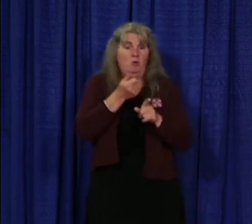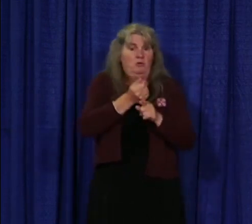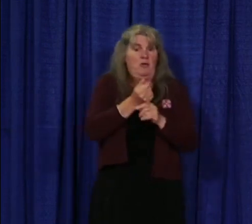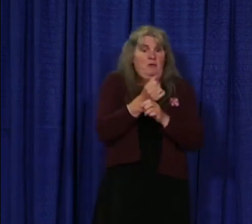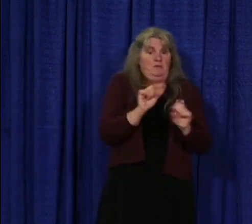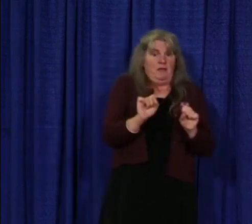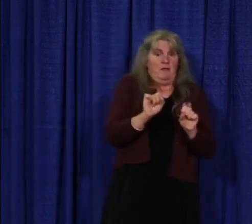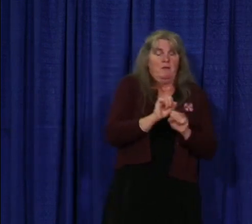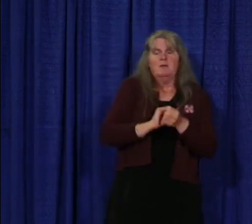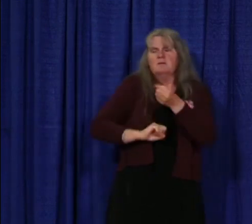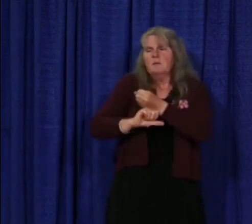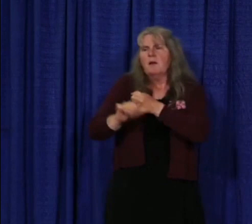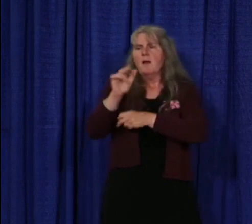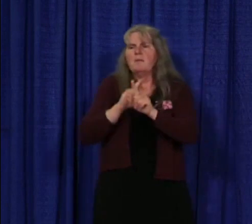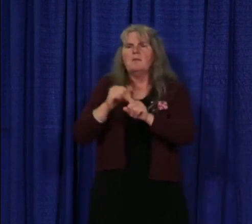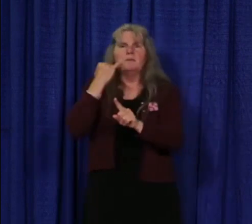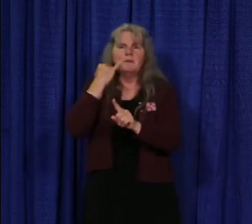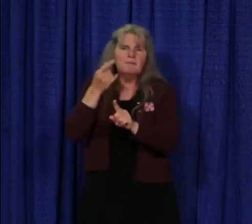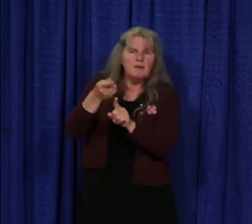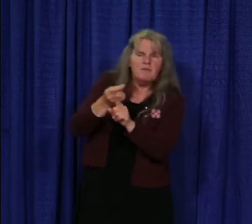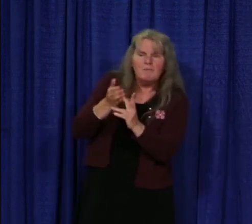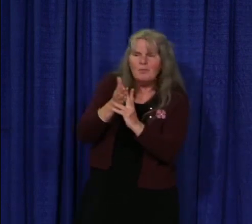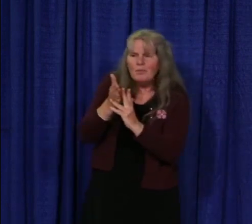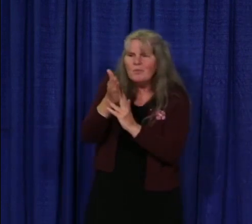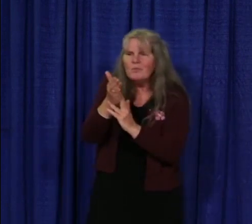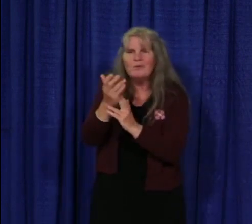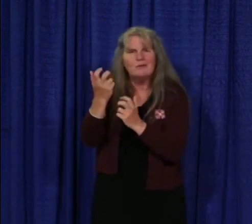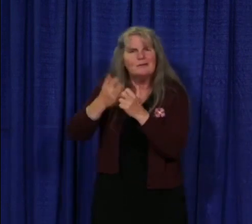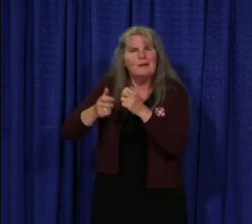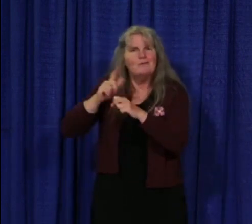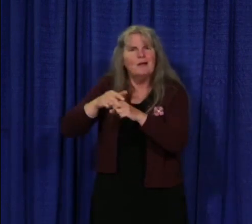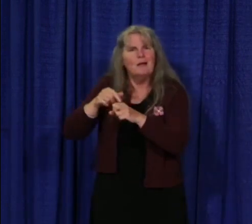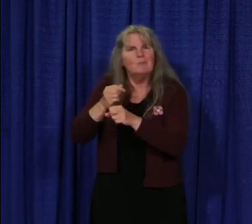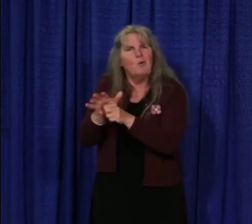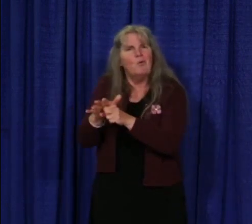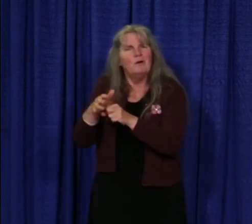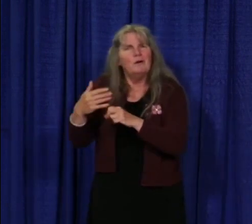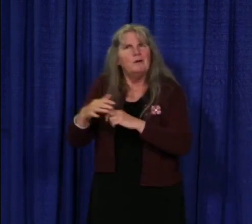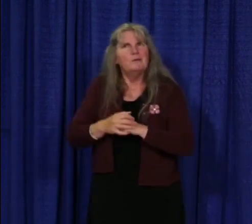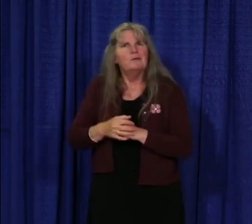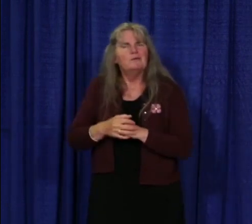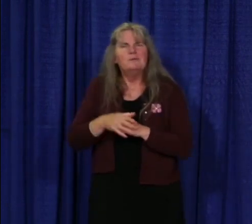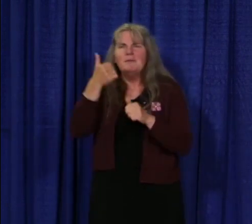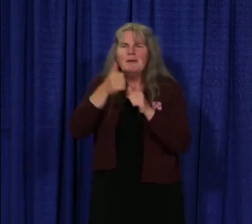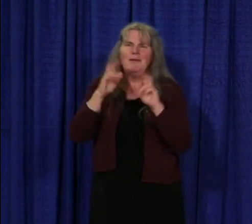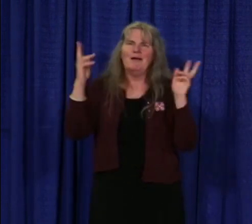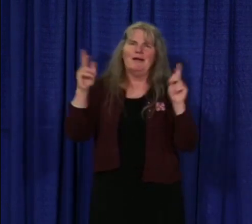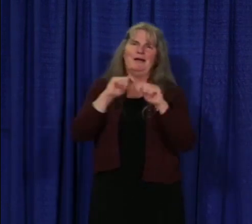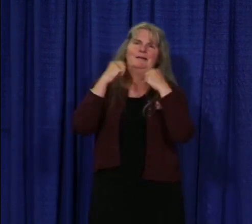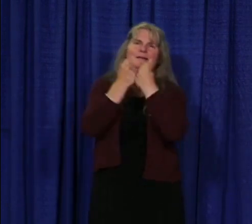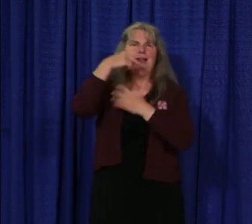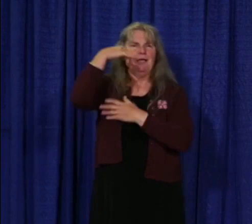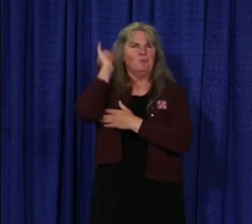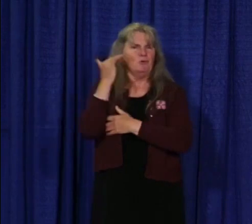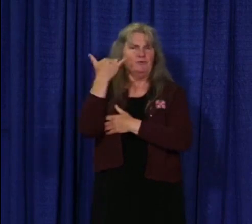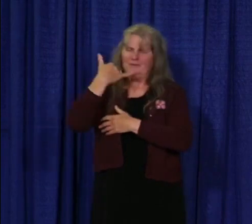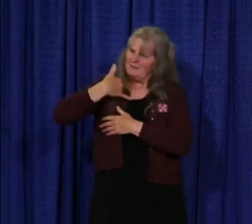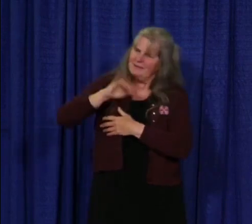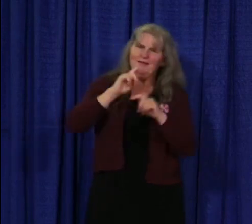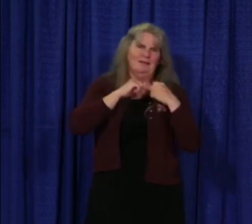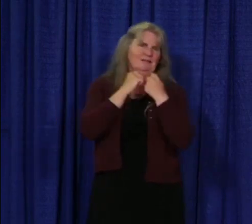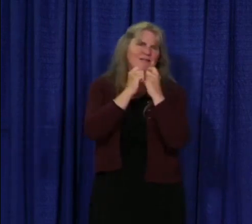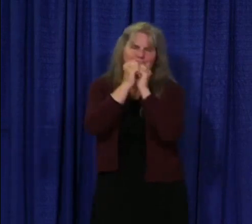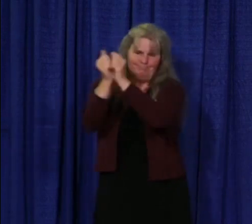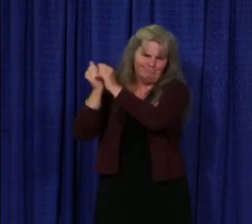and supporting others as they navigate these difficult times. Remember Team Yukon. We're still a team, and we're